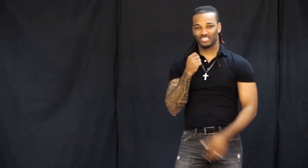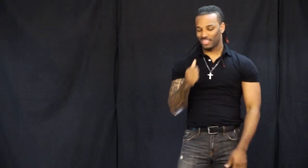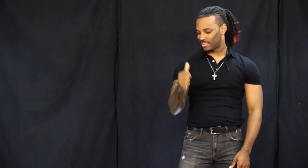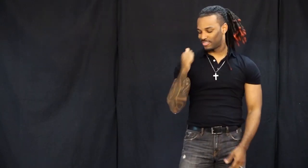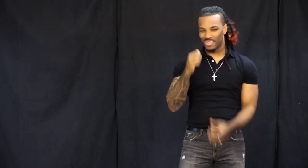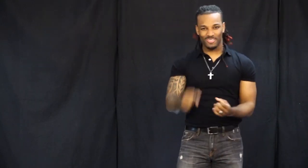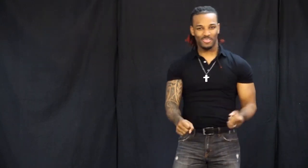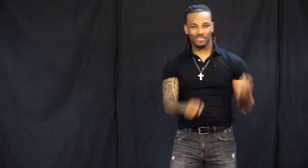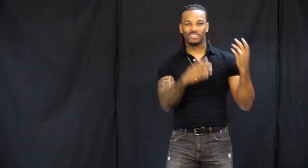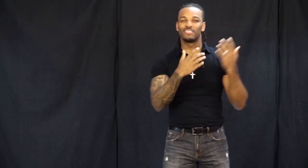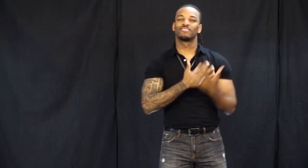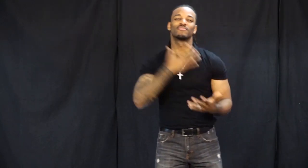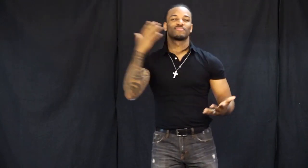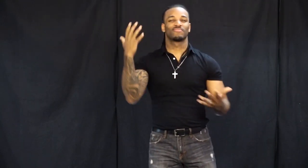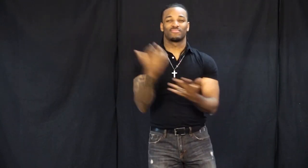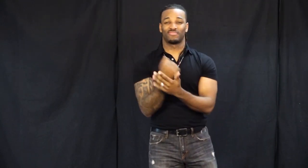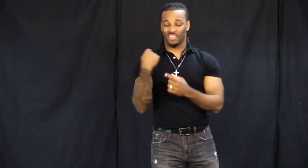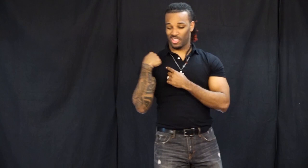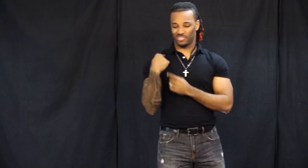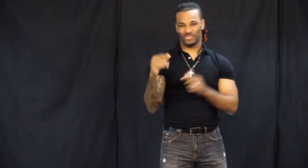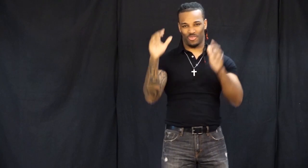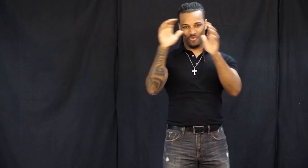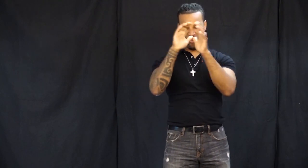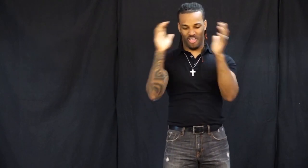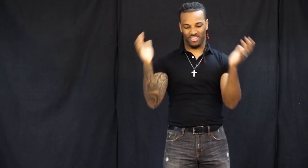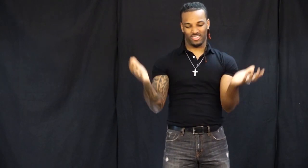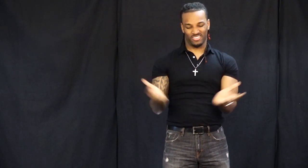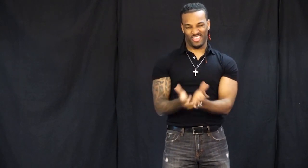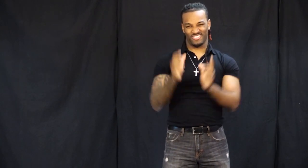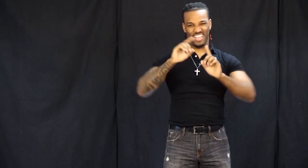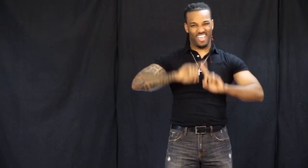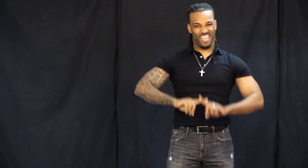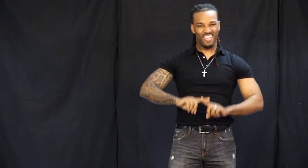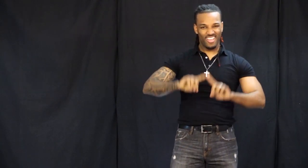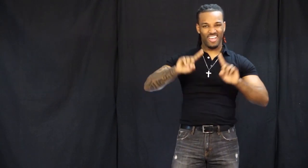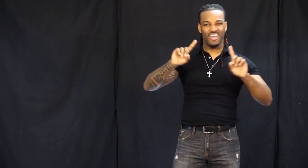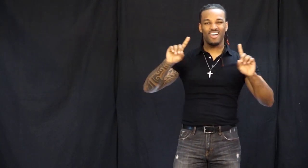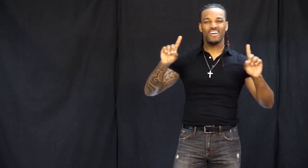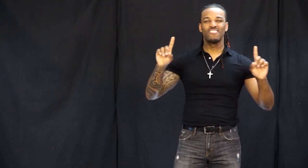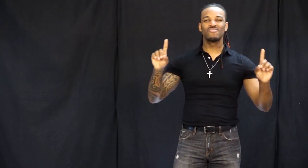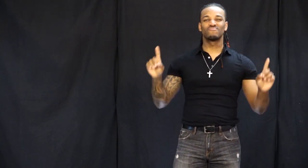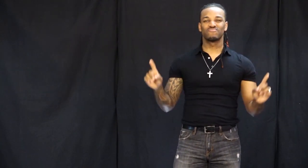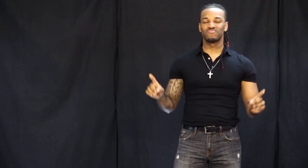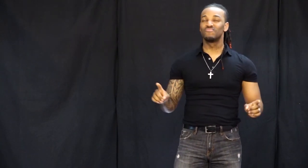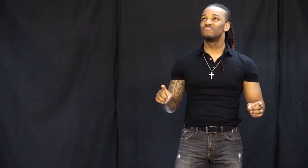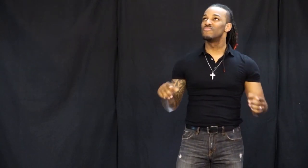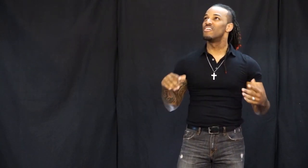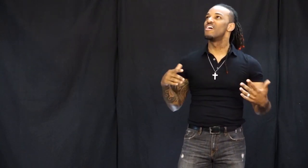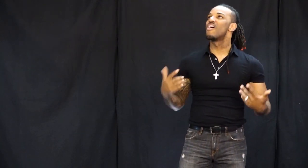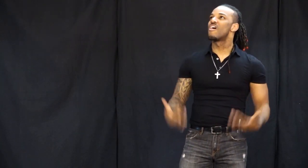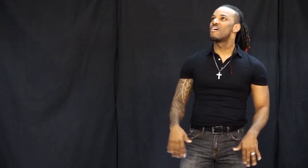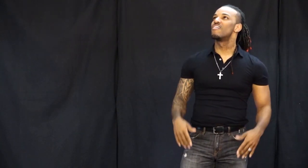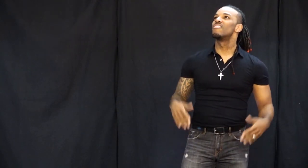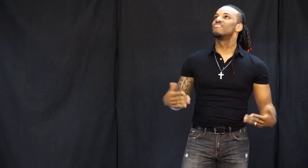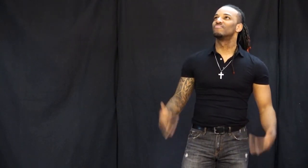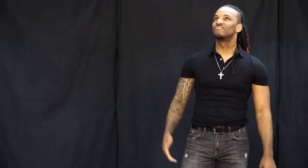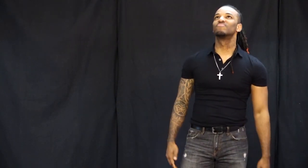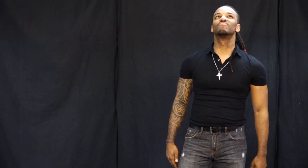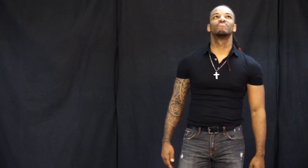I am not throwing away my shot. Till the world turns upside down. Till the world turns